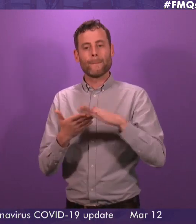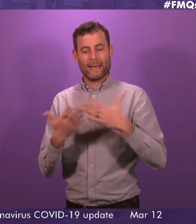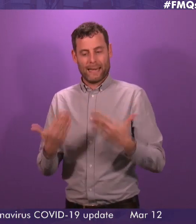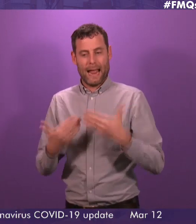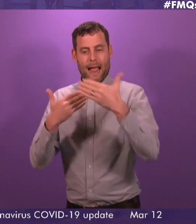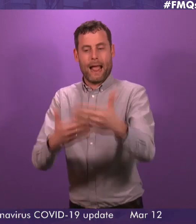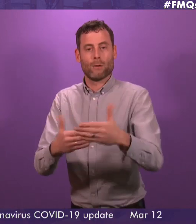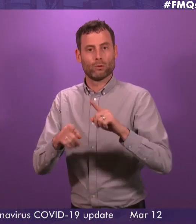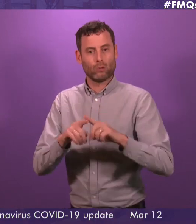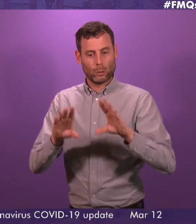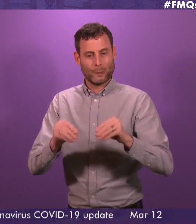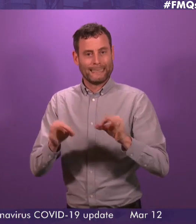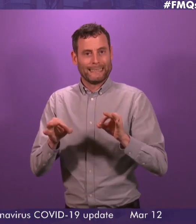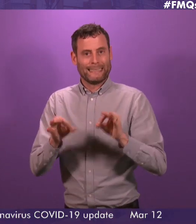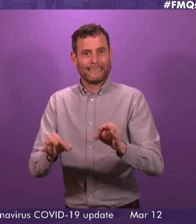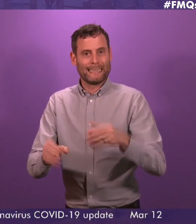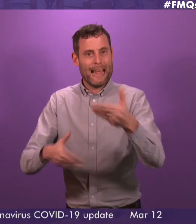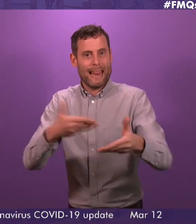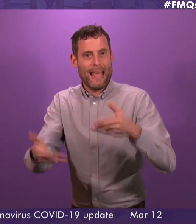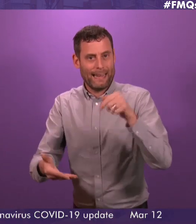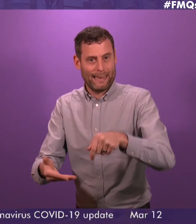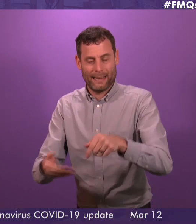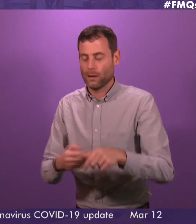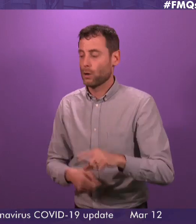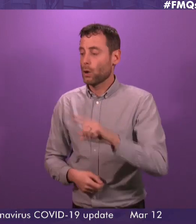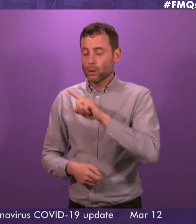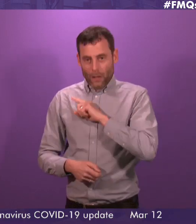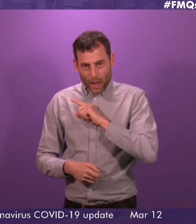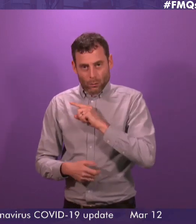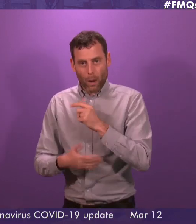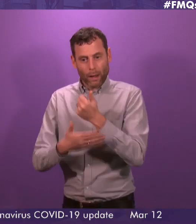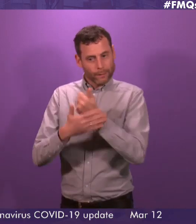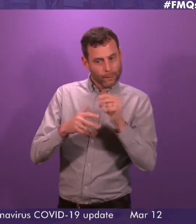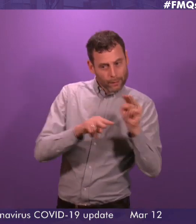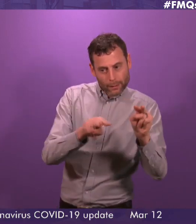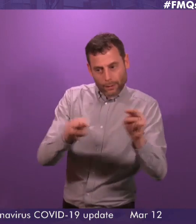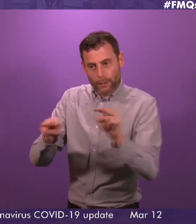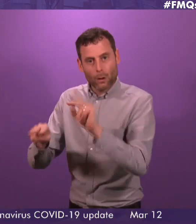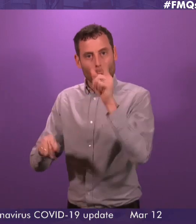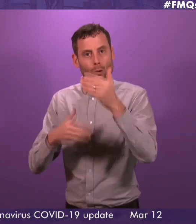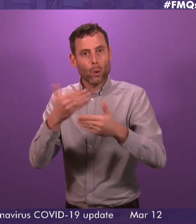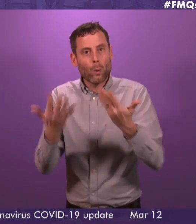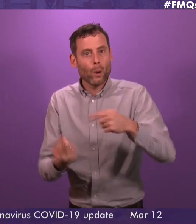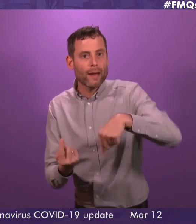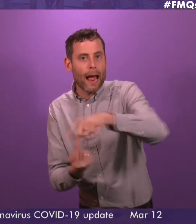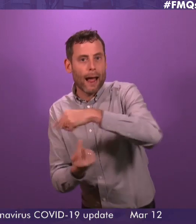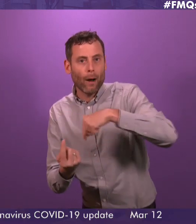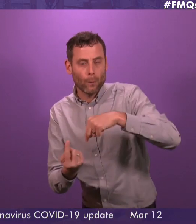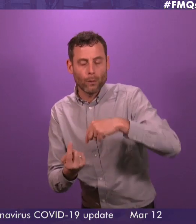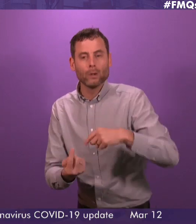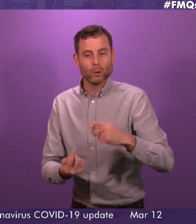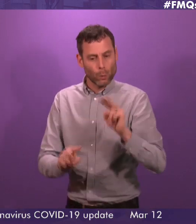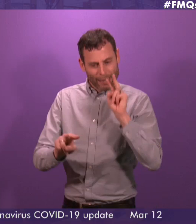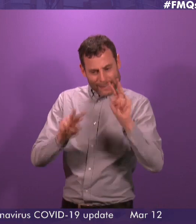reason why continuing community surveillance remains important, because that gives us an indication of the level